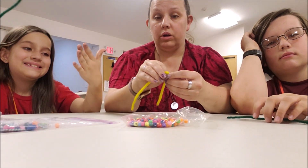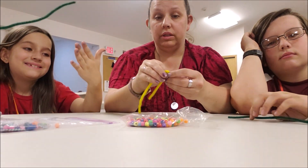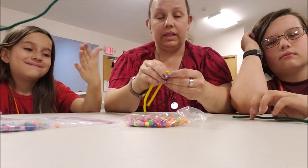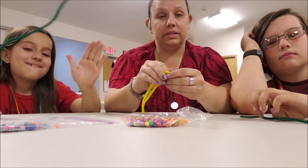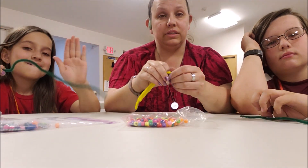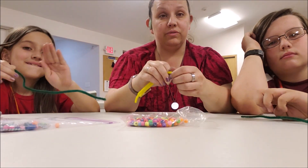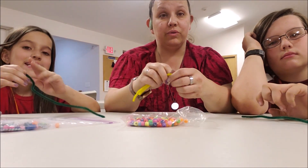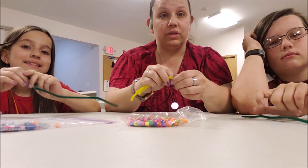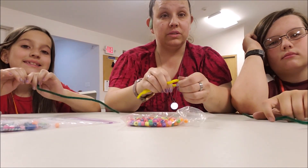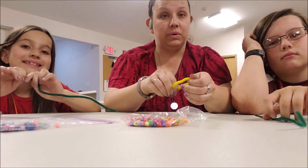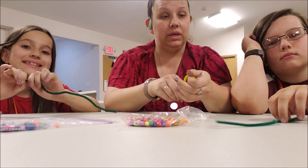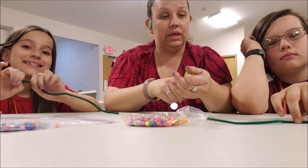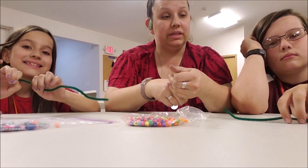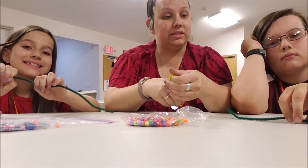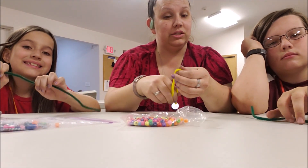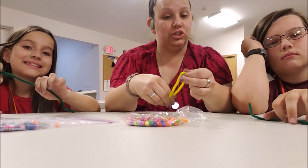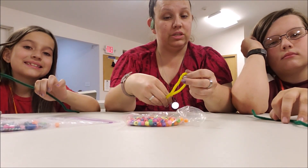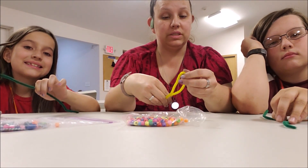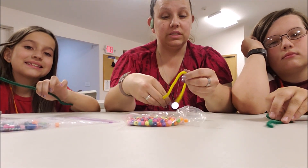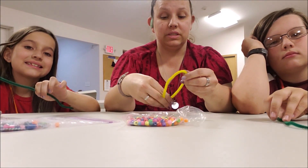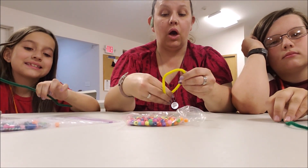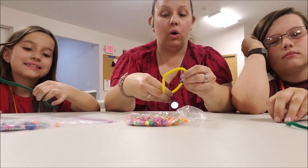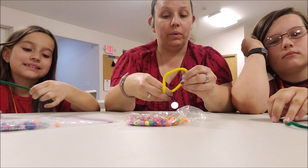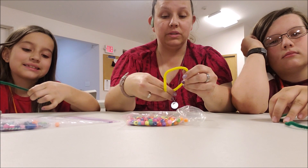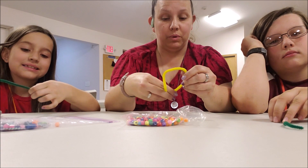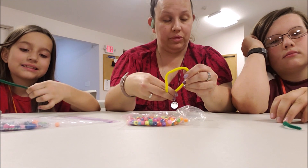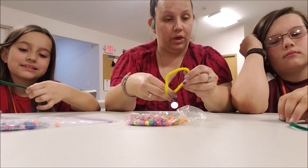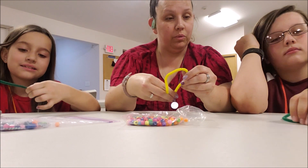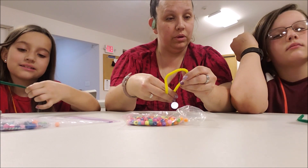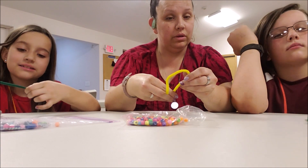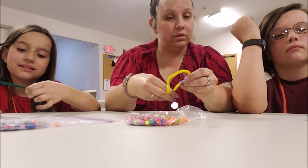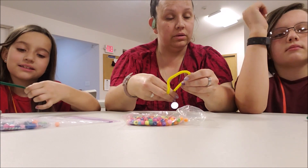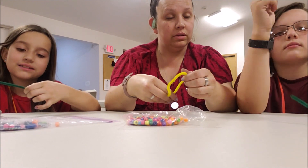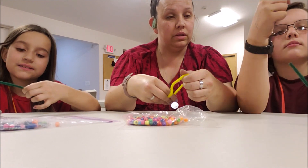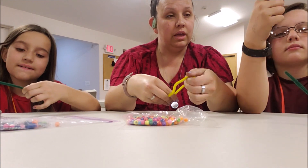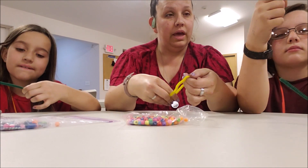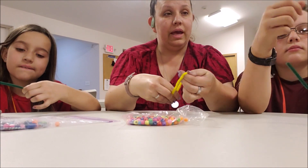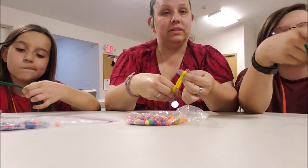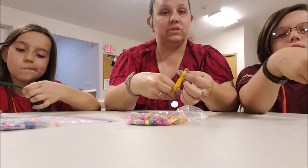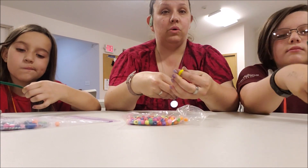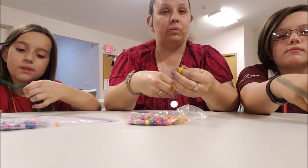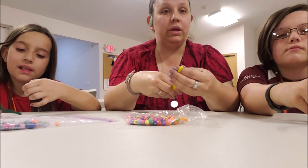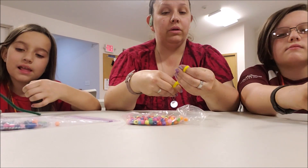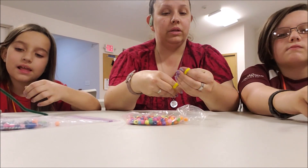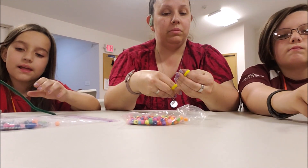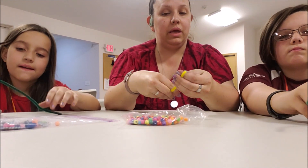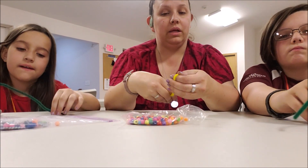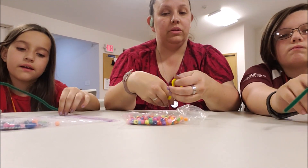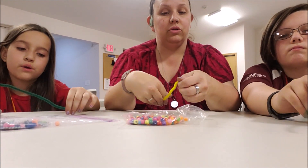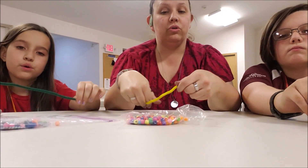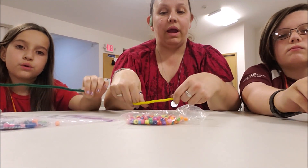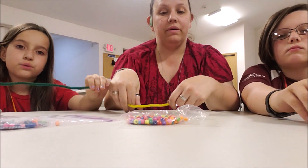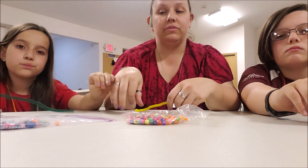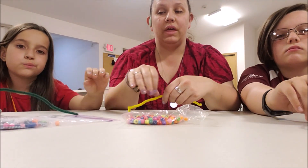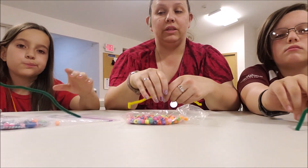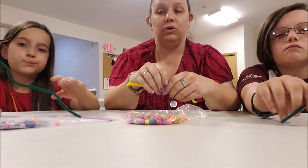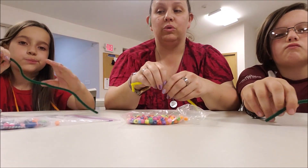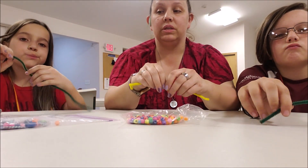Our lesson for this week is Jesus is always with you. And so we are going to make a little craft that you can